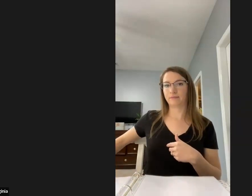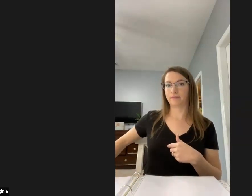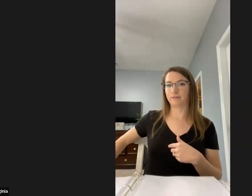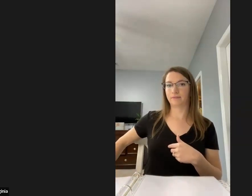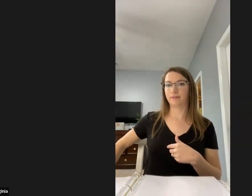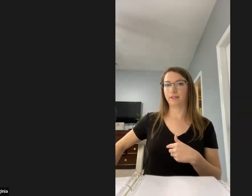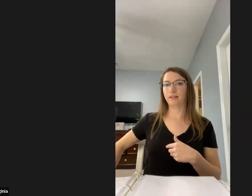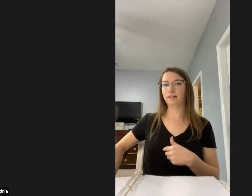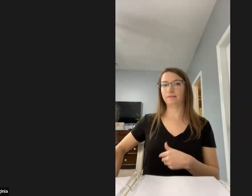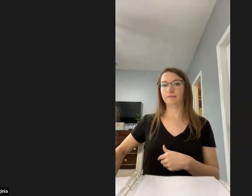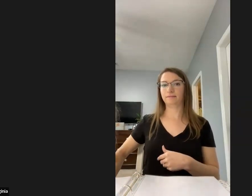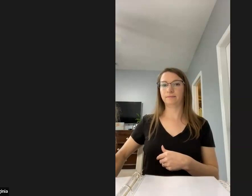okay.